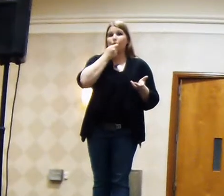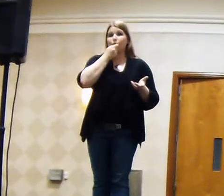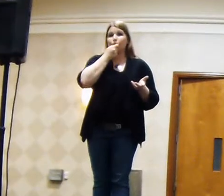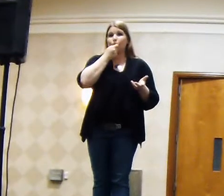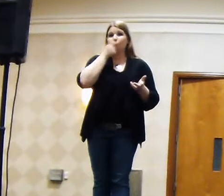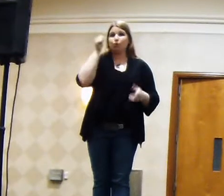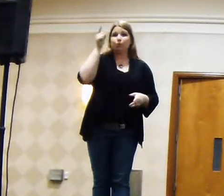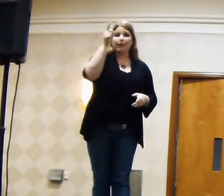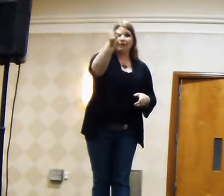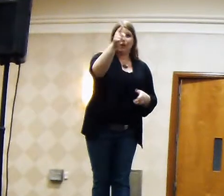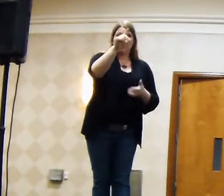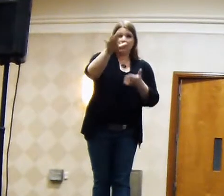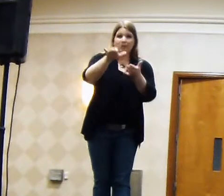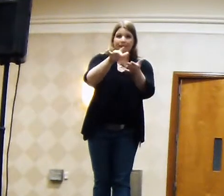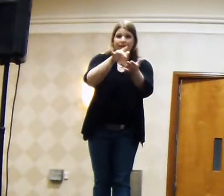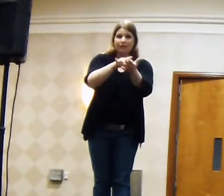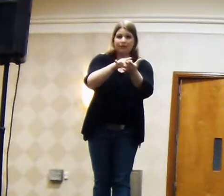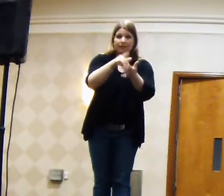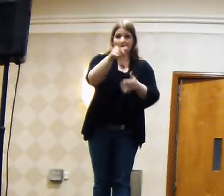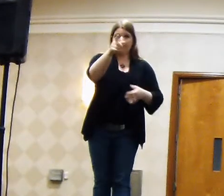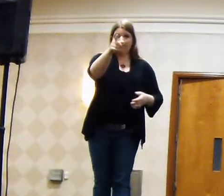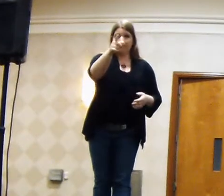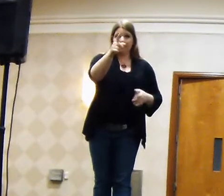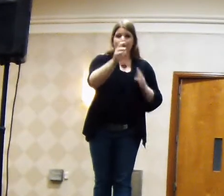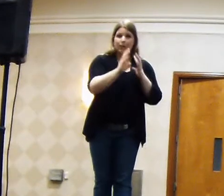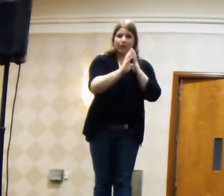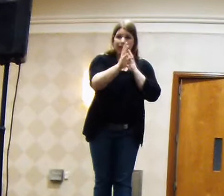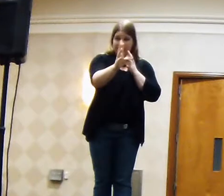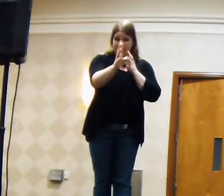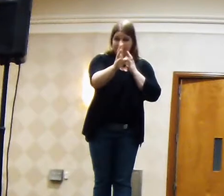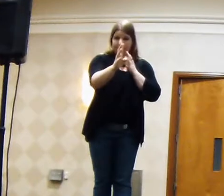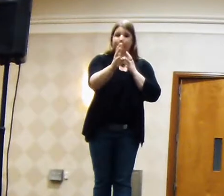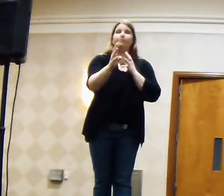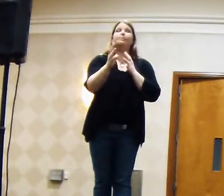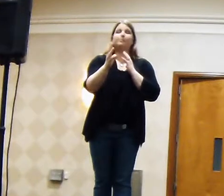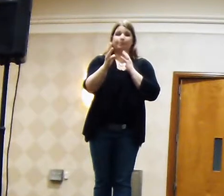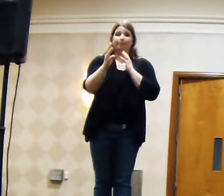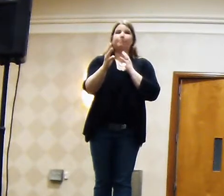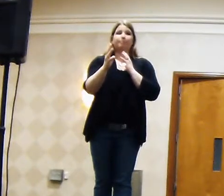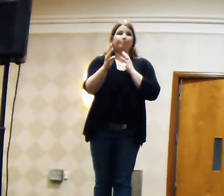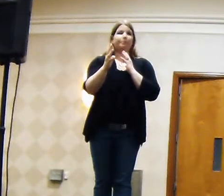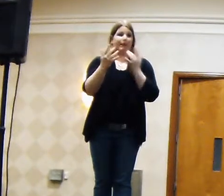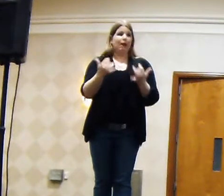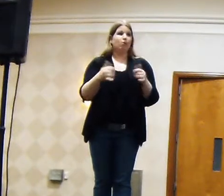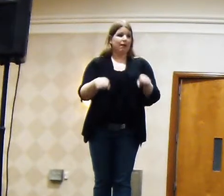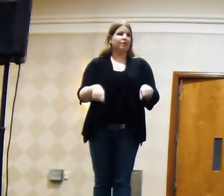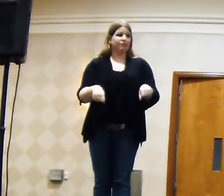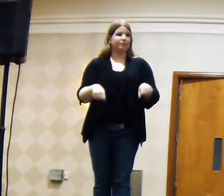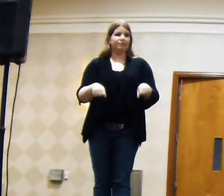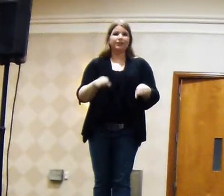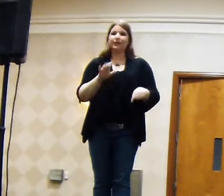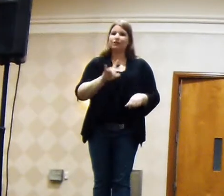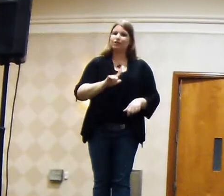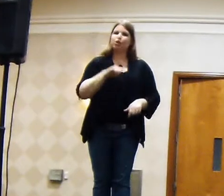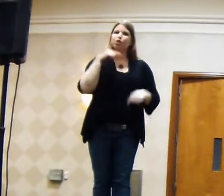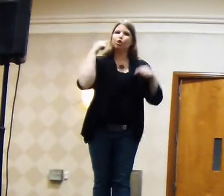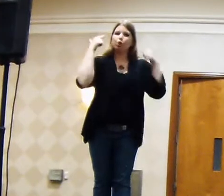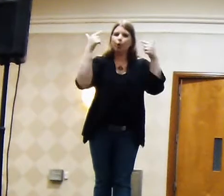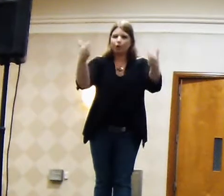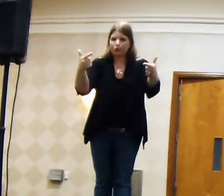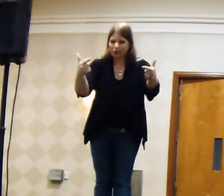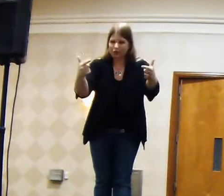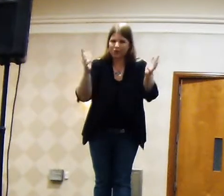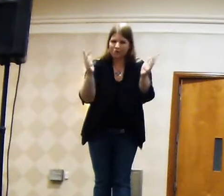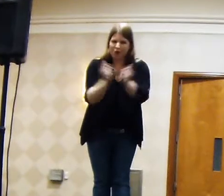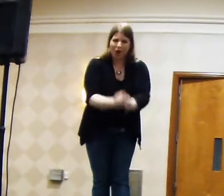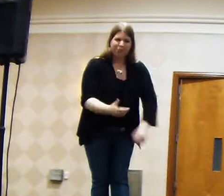right there in the middle of the room, so feel free, line up now, get your questions ready, and this is really going to be your time to